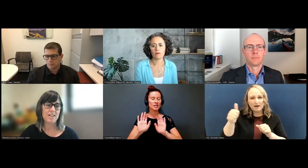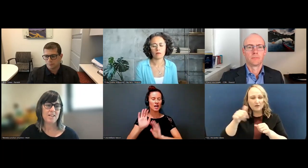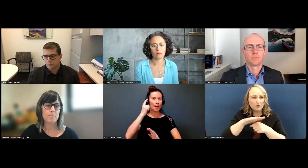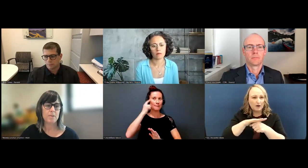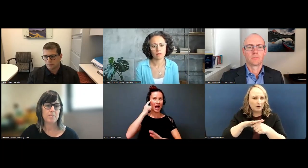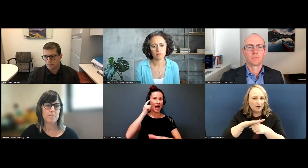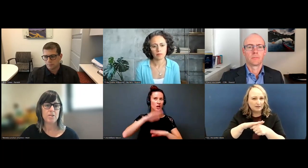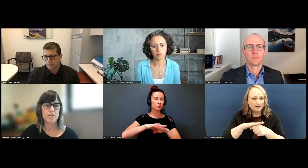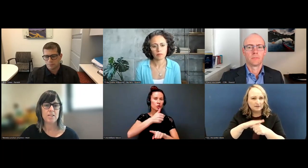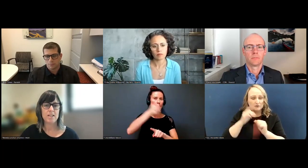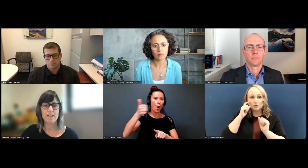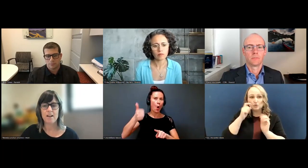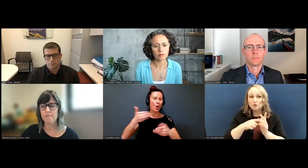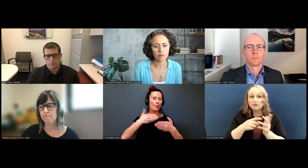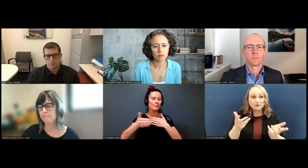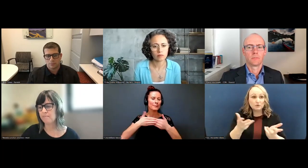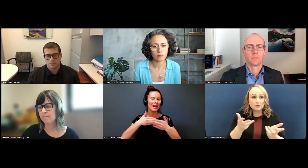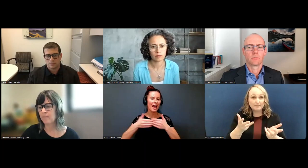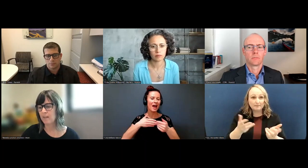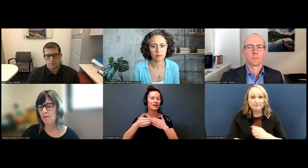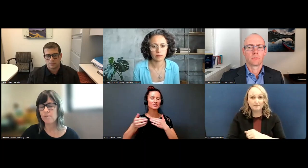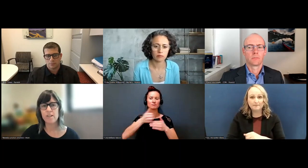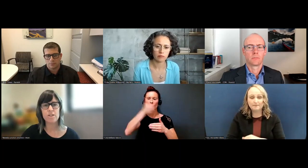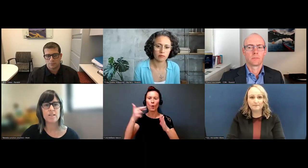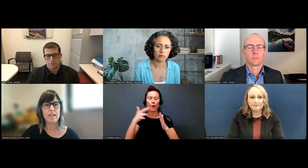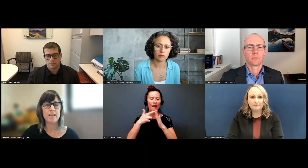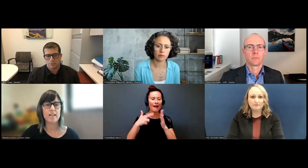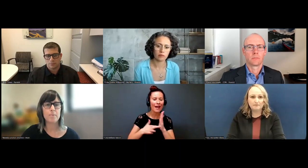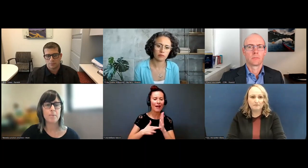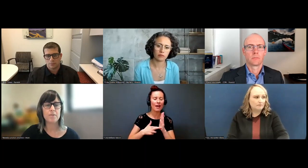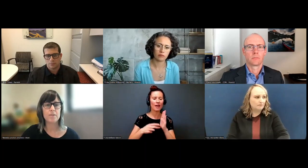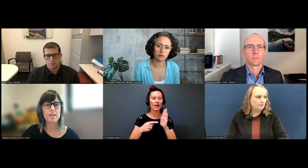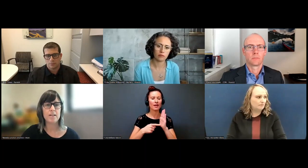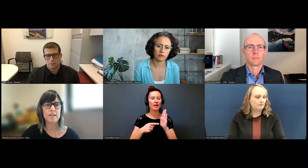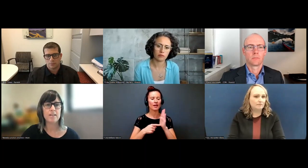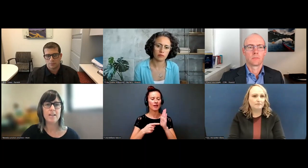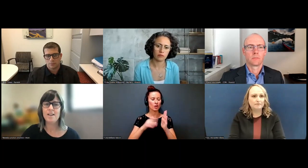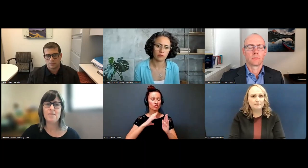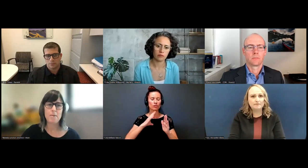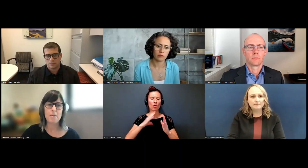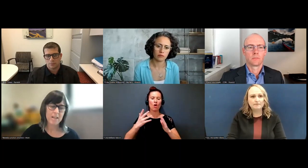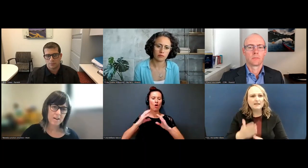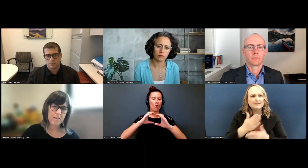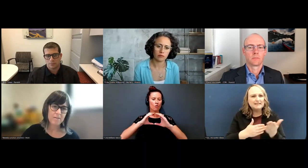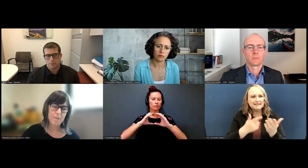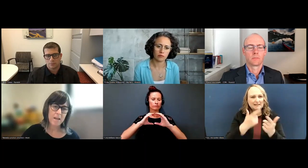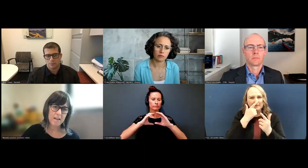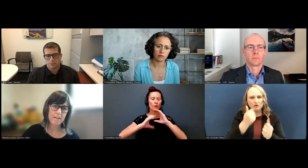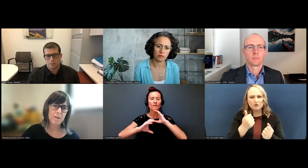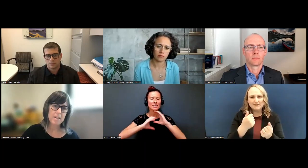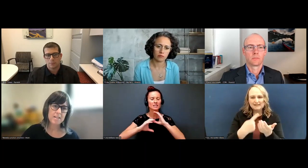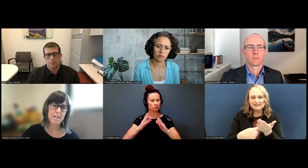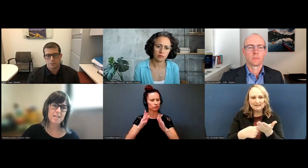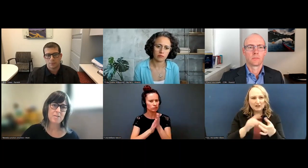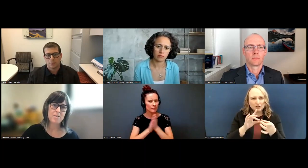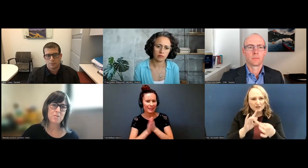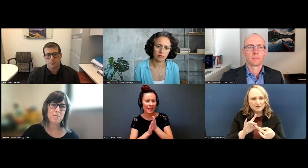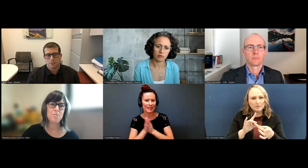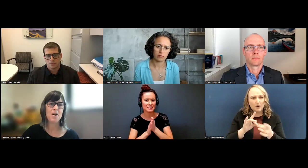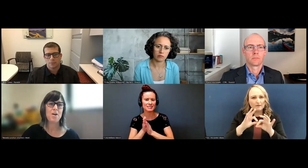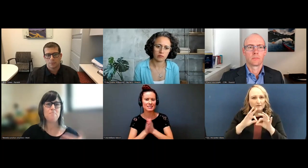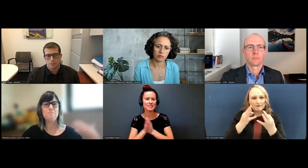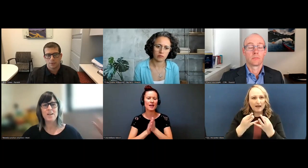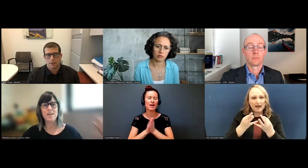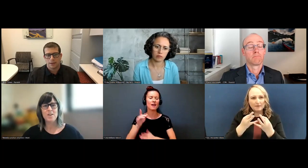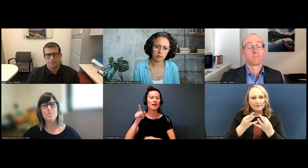we're seeing. There's been some interesting conversations lately about family caregiver pay in the US, that